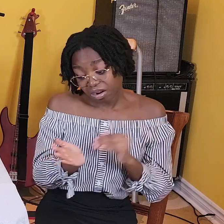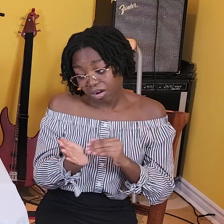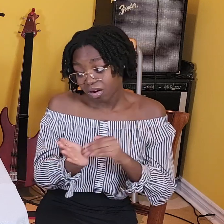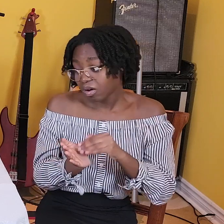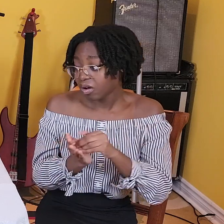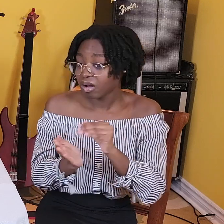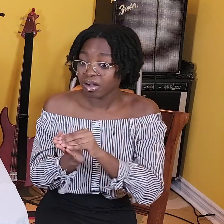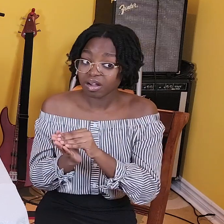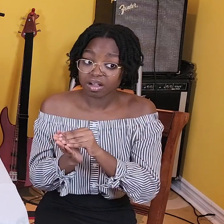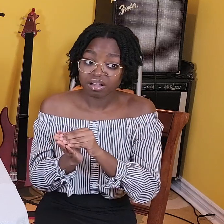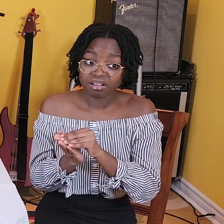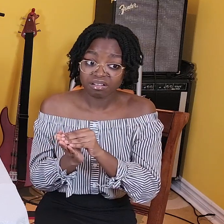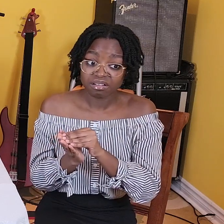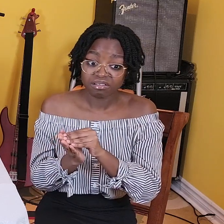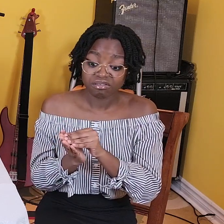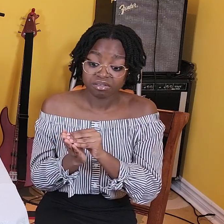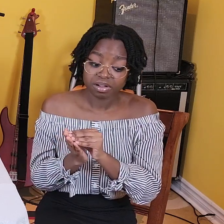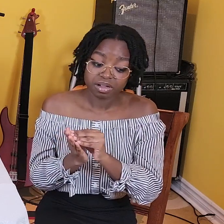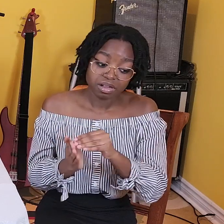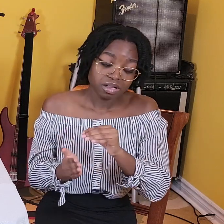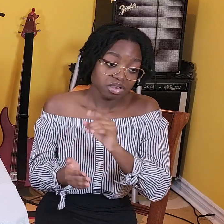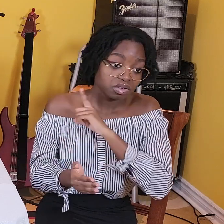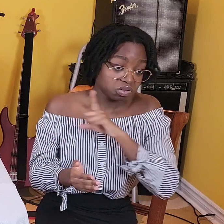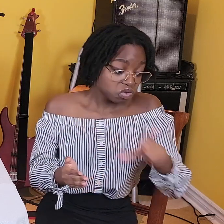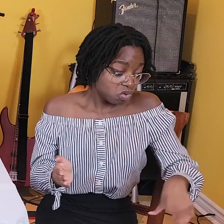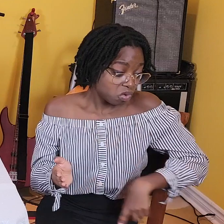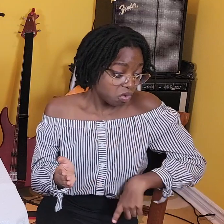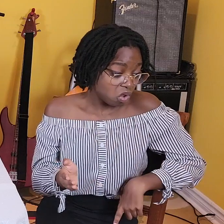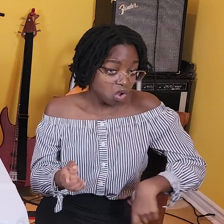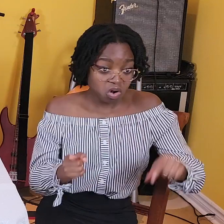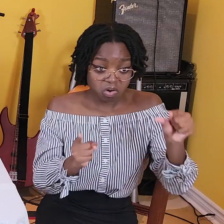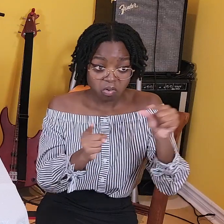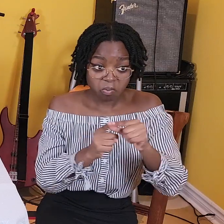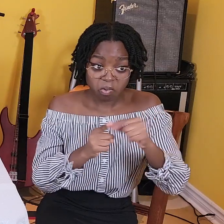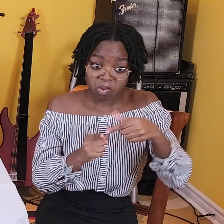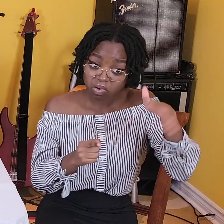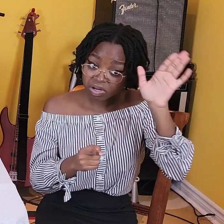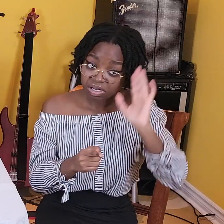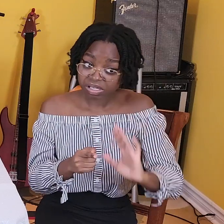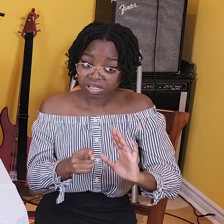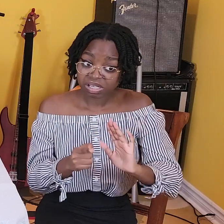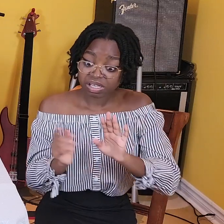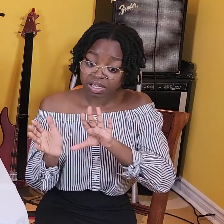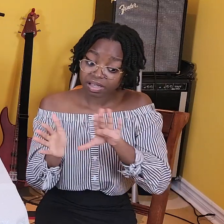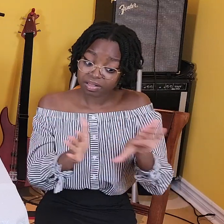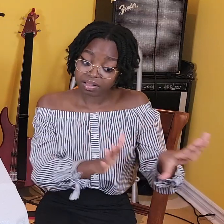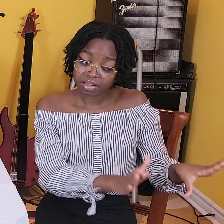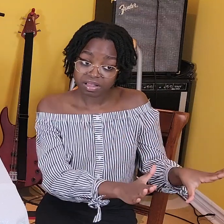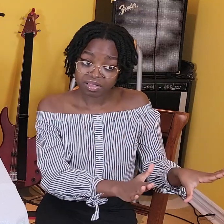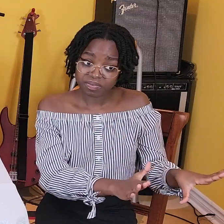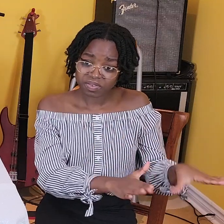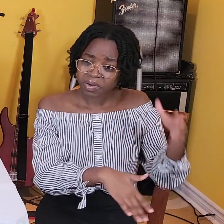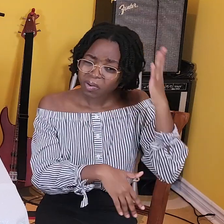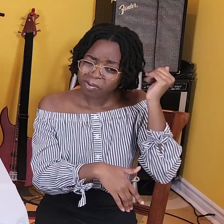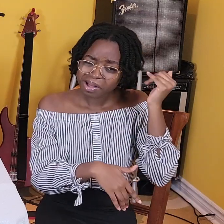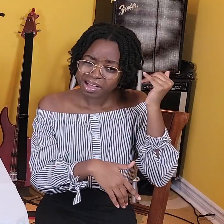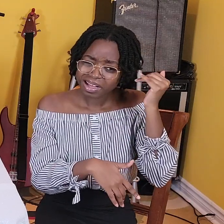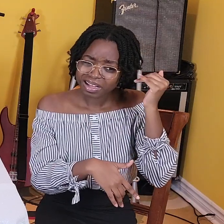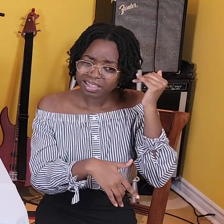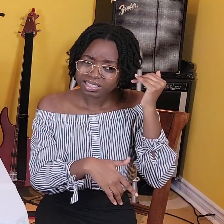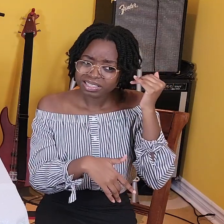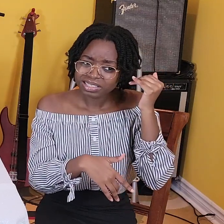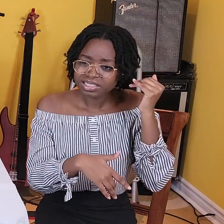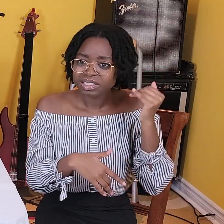push the Lord aside, we put the word of God aside so that we can realize our own desires, so that we